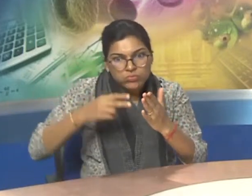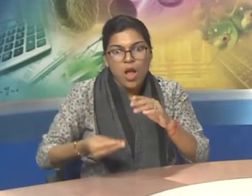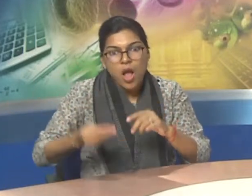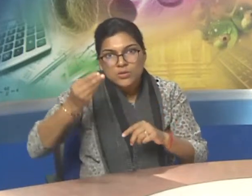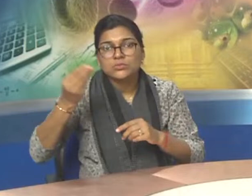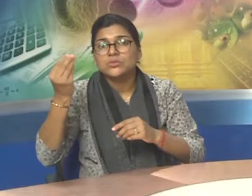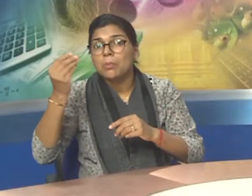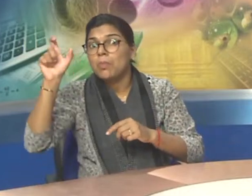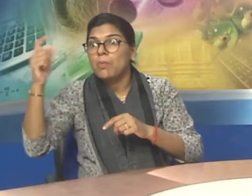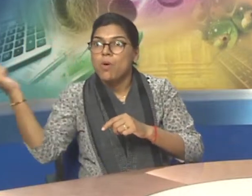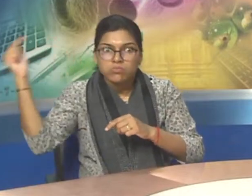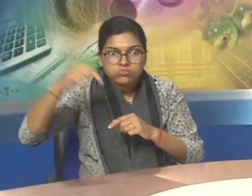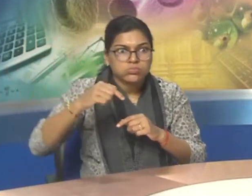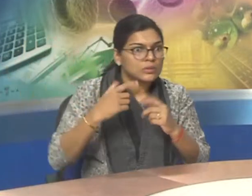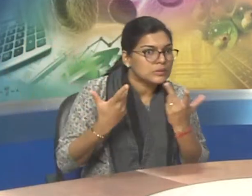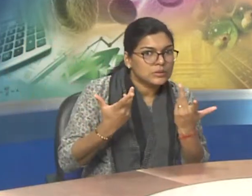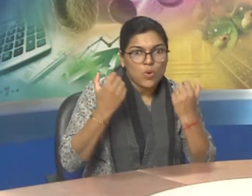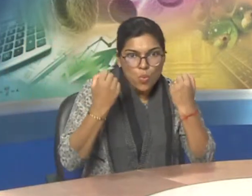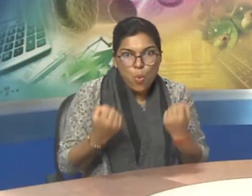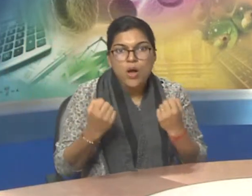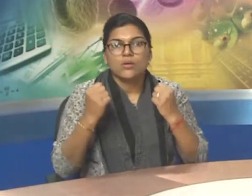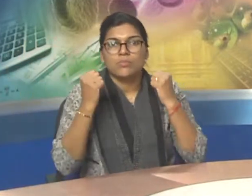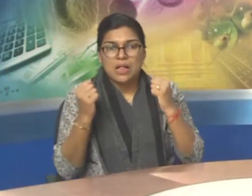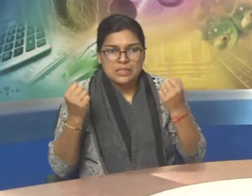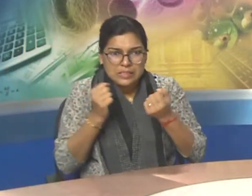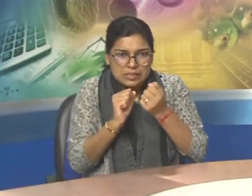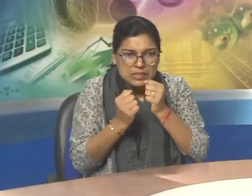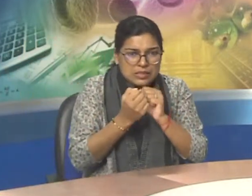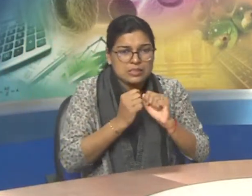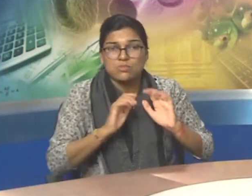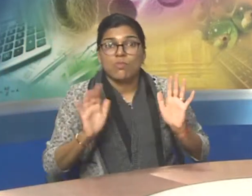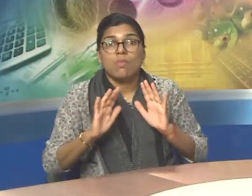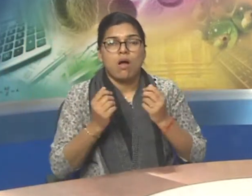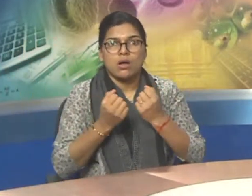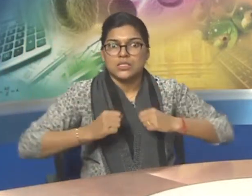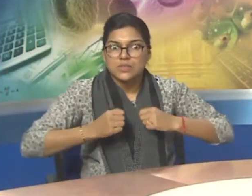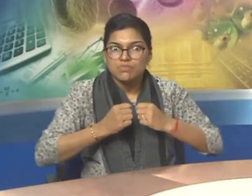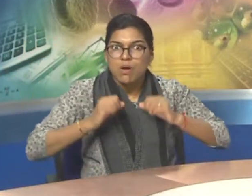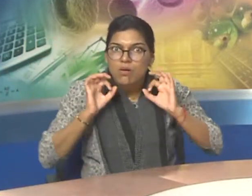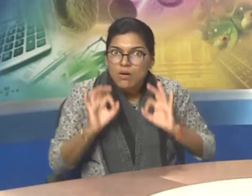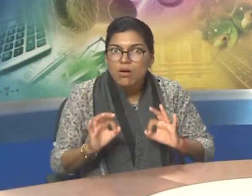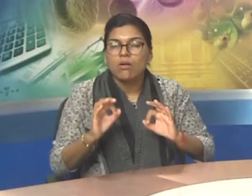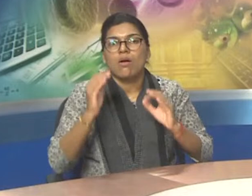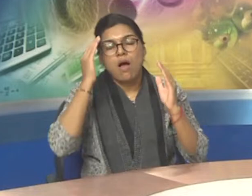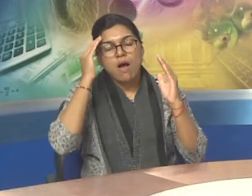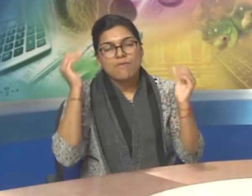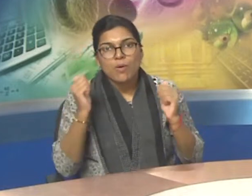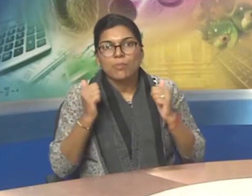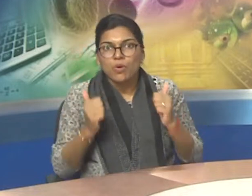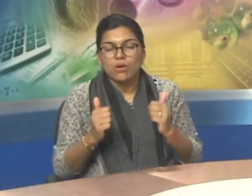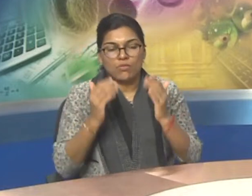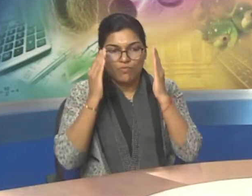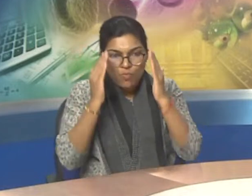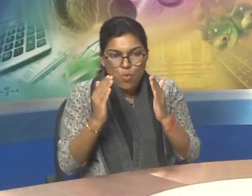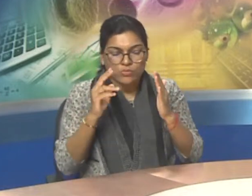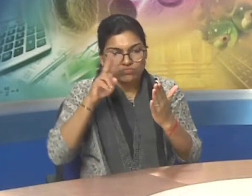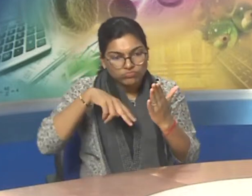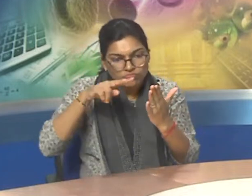dedicated to the readers, and in full-time libraries, the library hours are fixed so